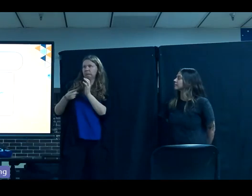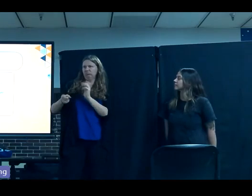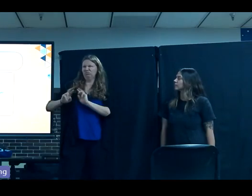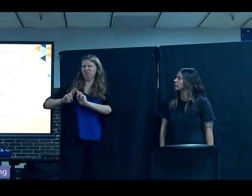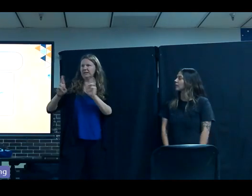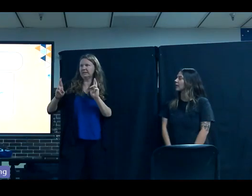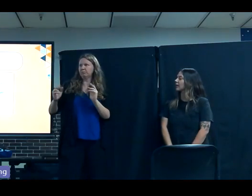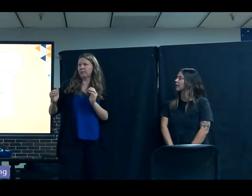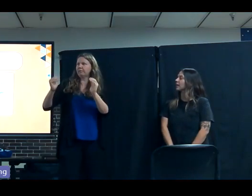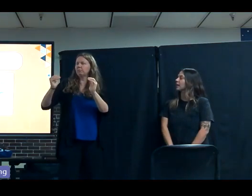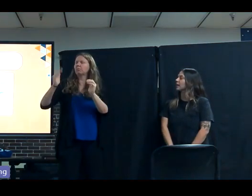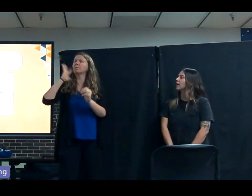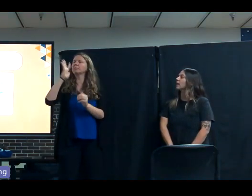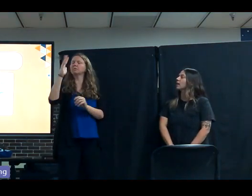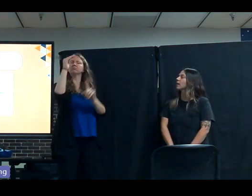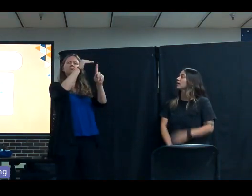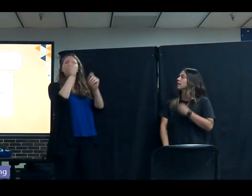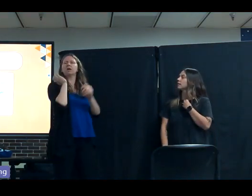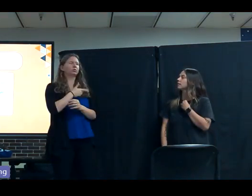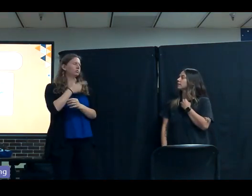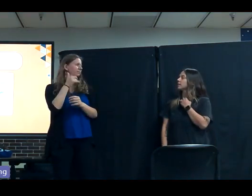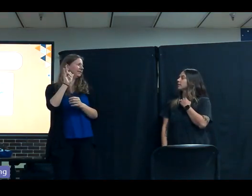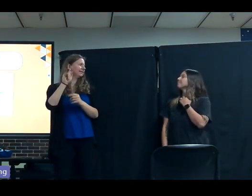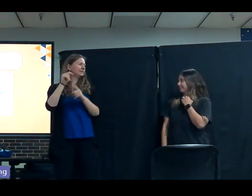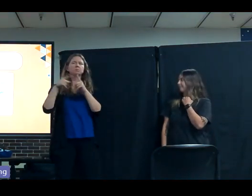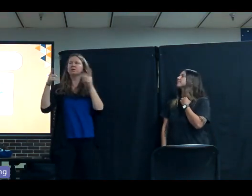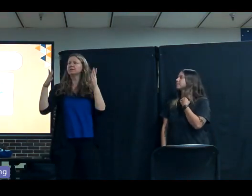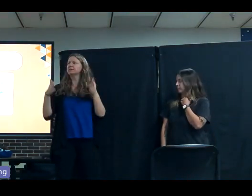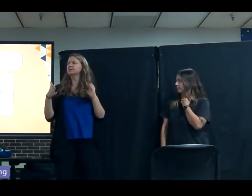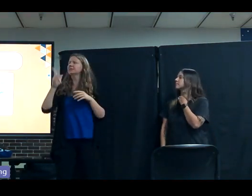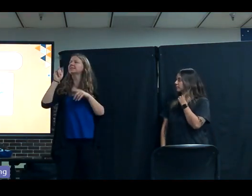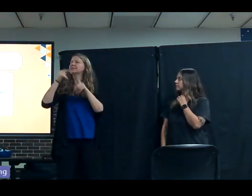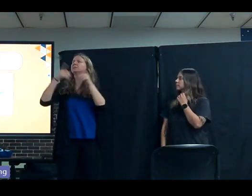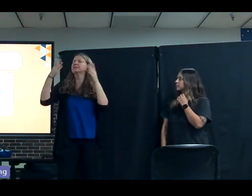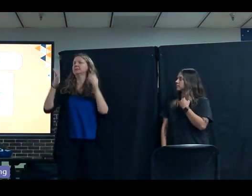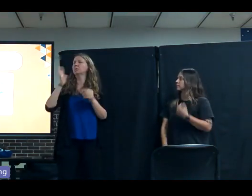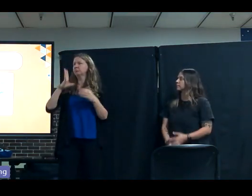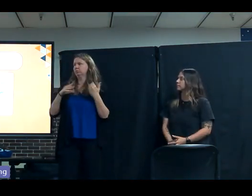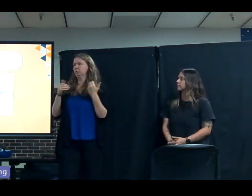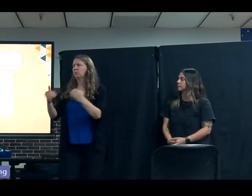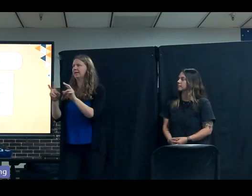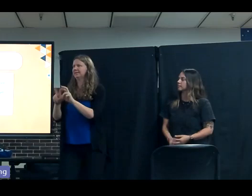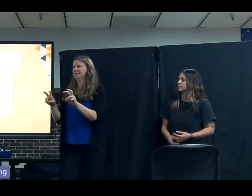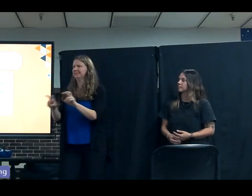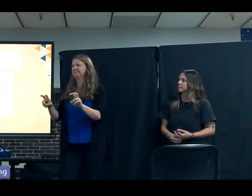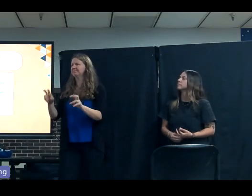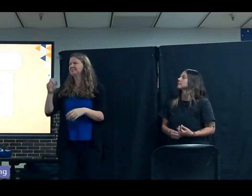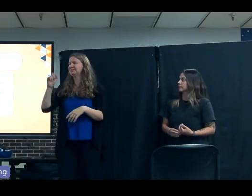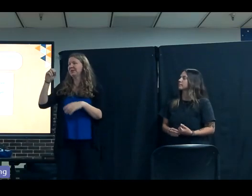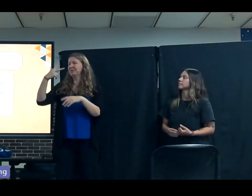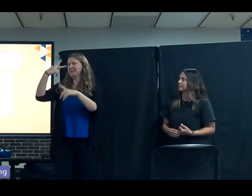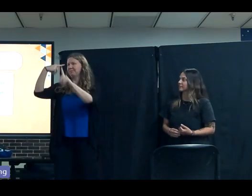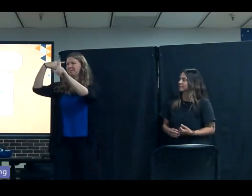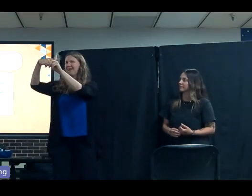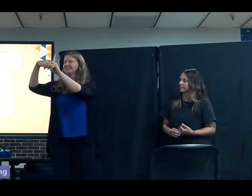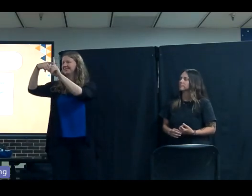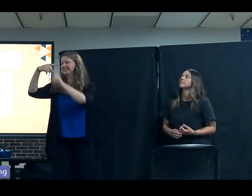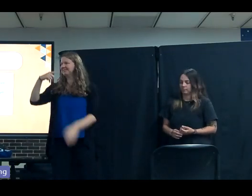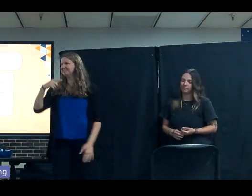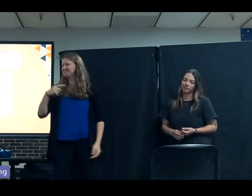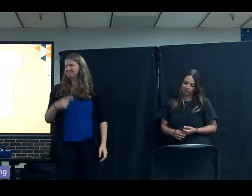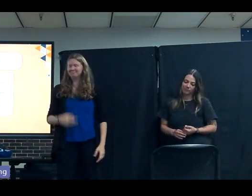every week. So what we've noticed is that the teachers will watch for that approaching a next level, and then they